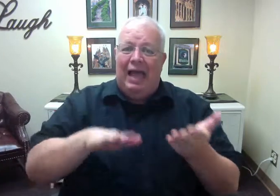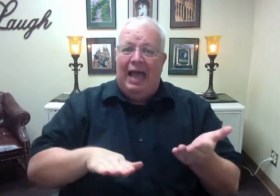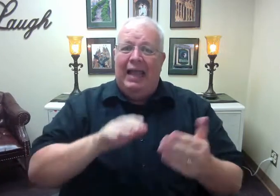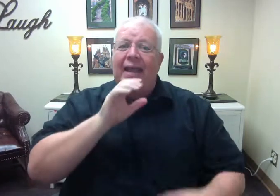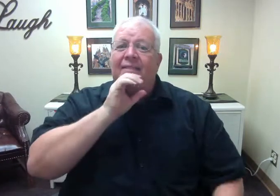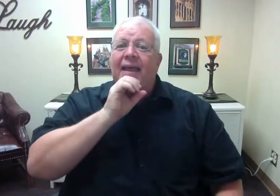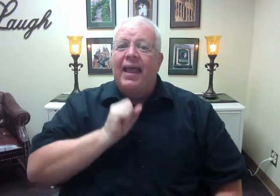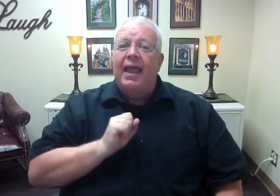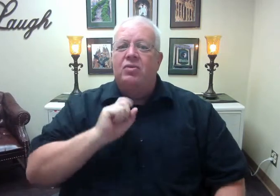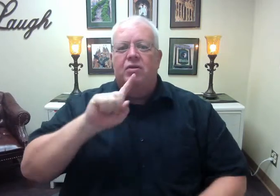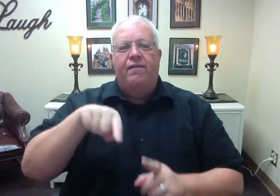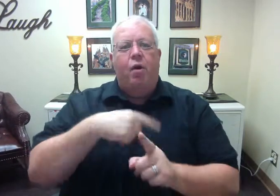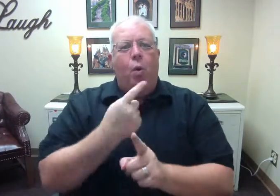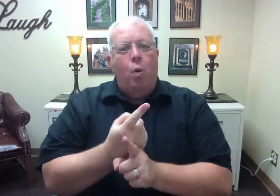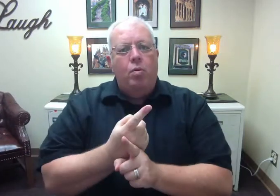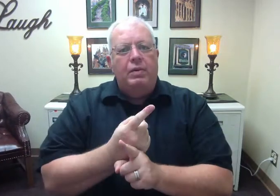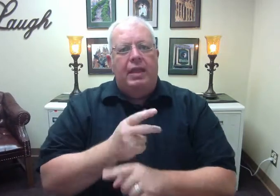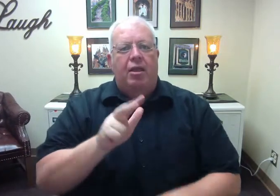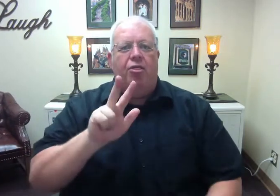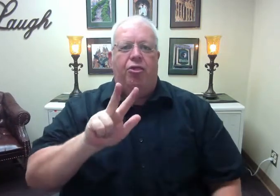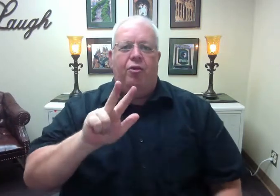in 1934.